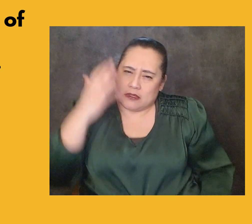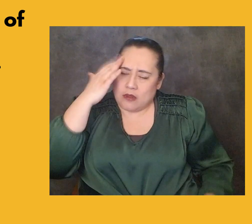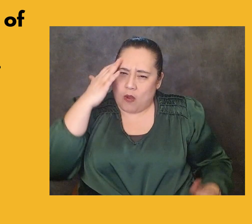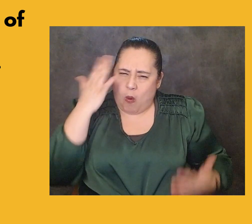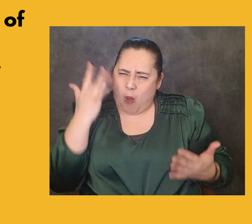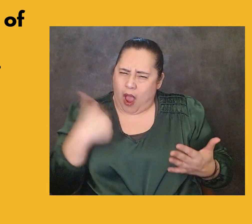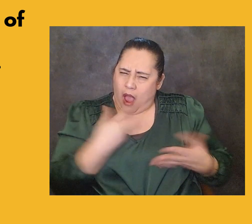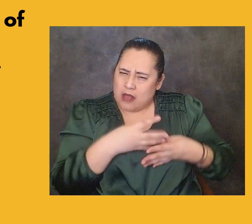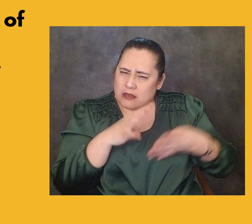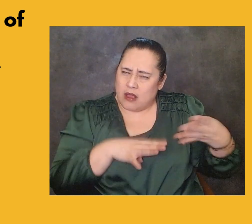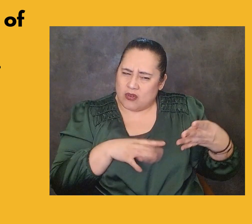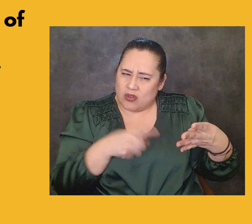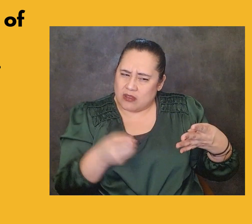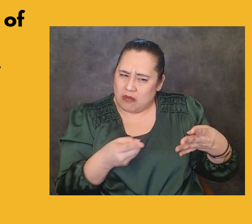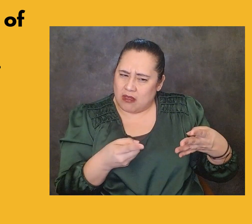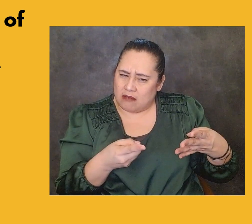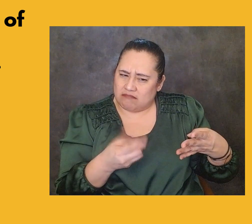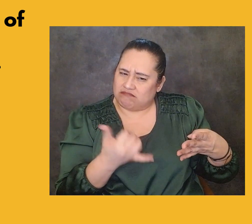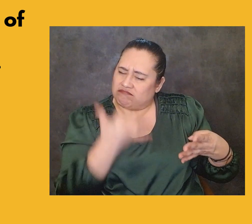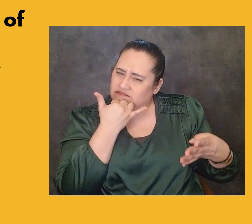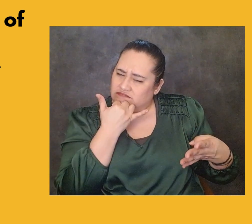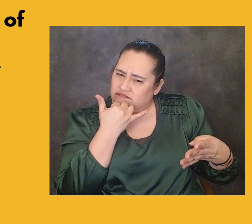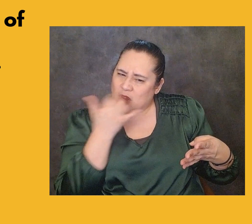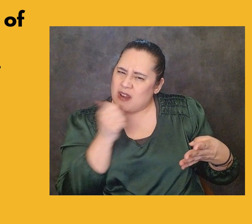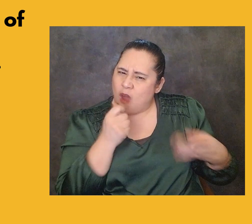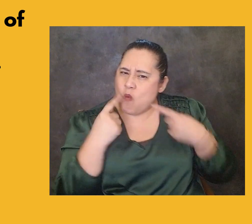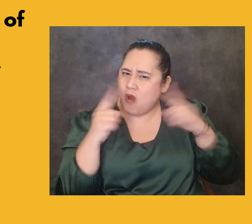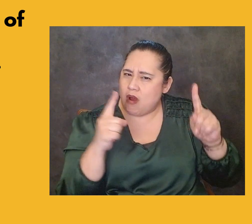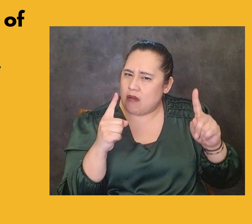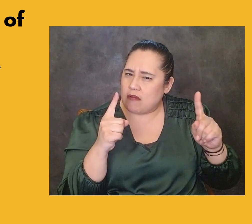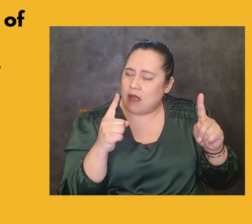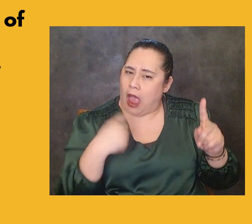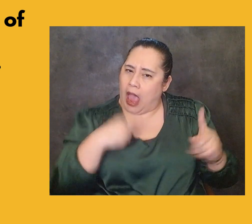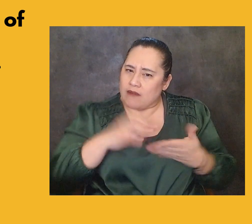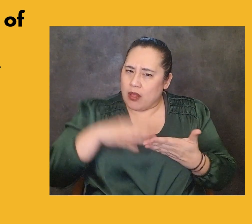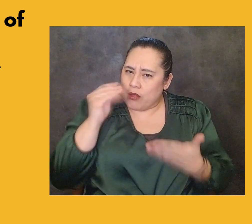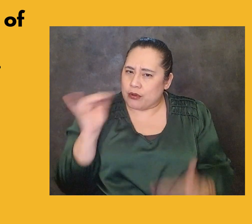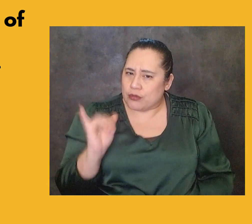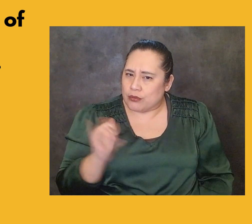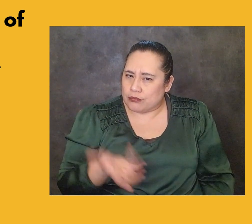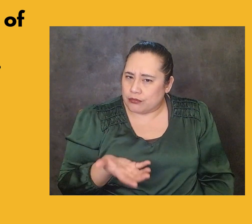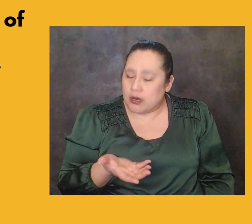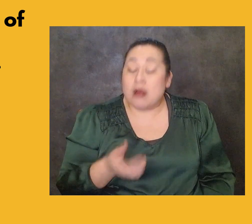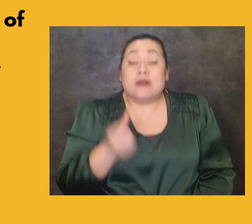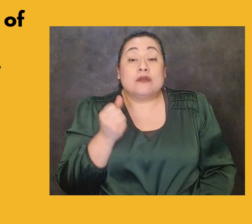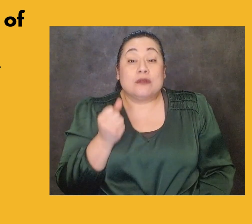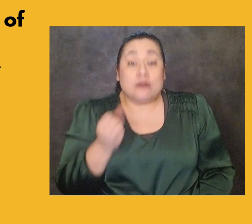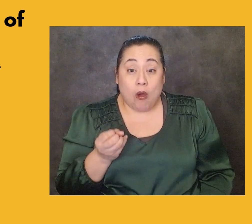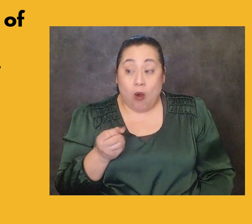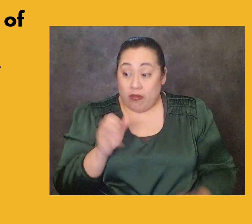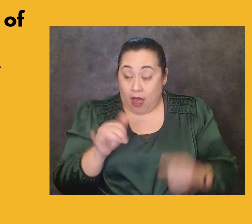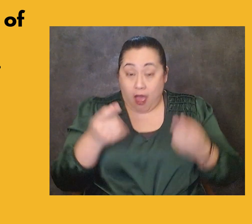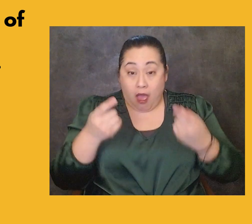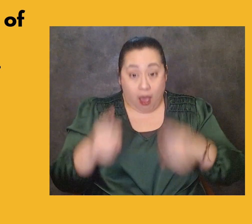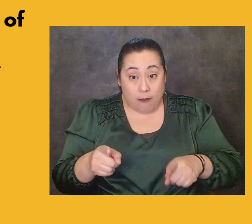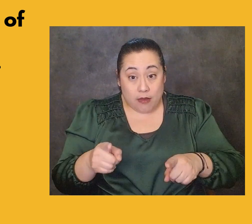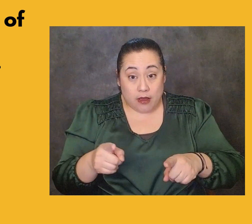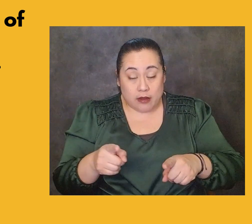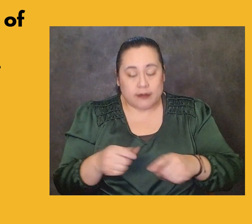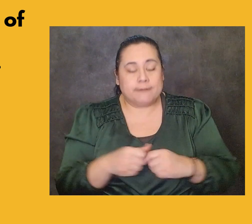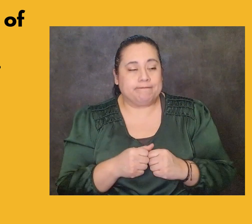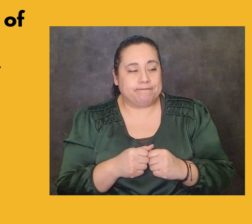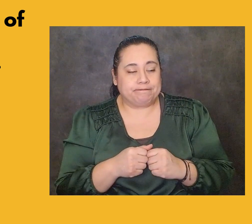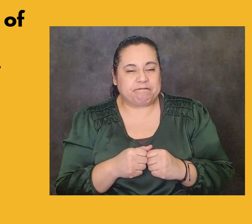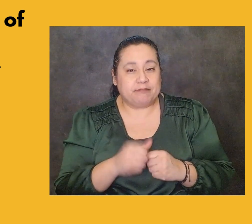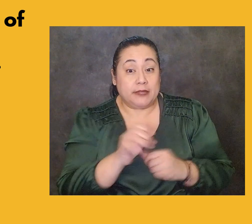why why did this not work out? I have to learn from that as well. And so when that happened,